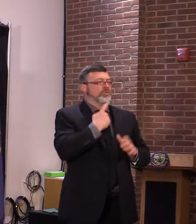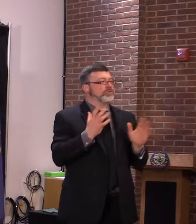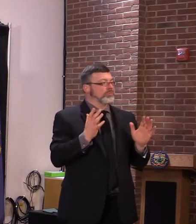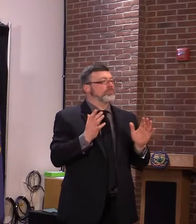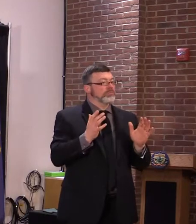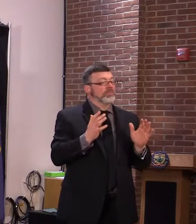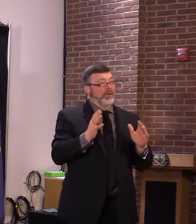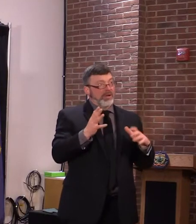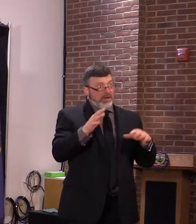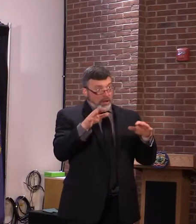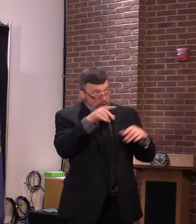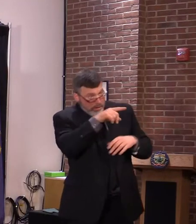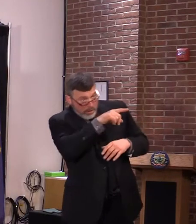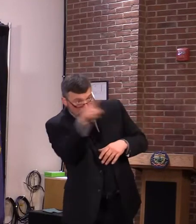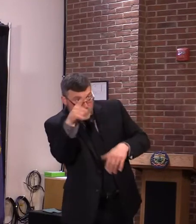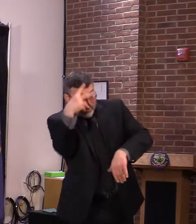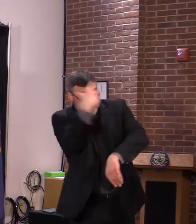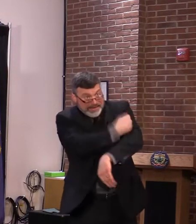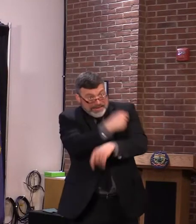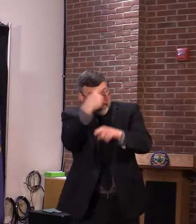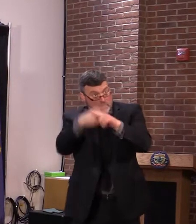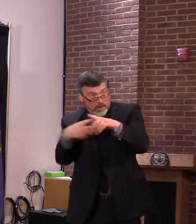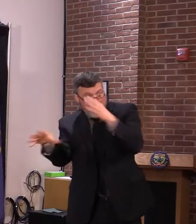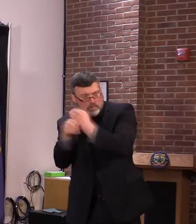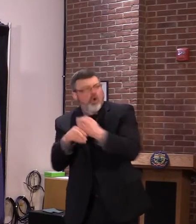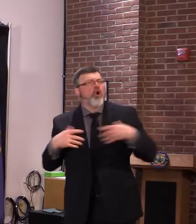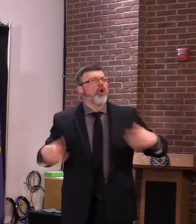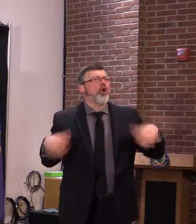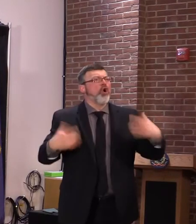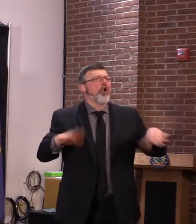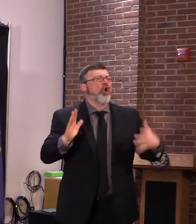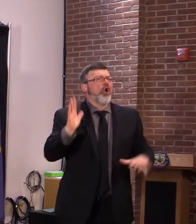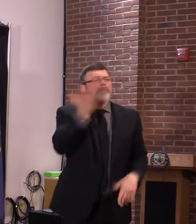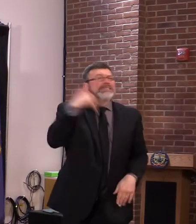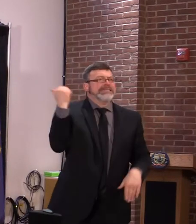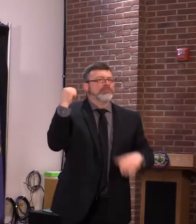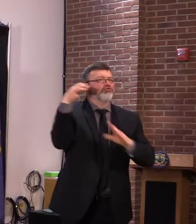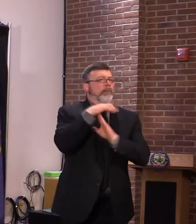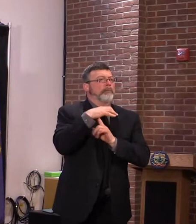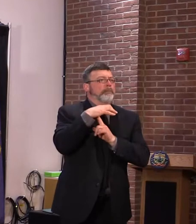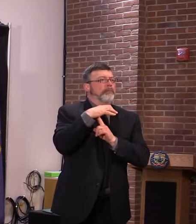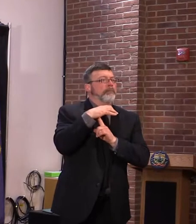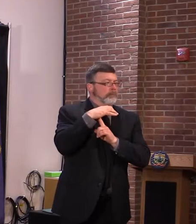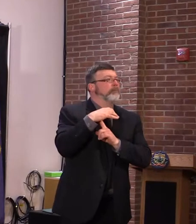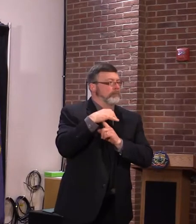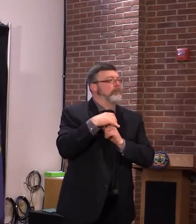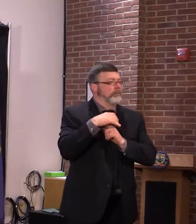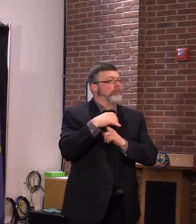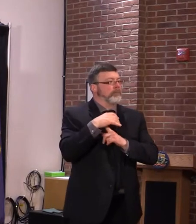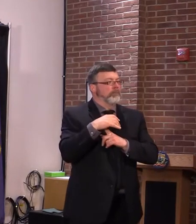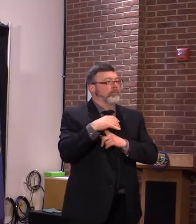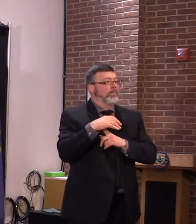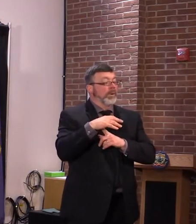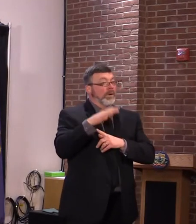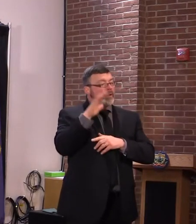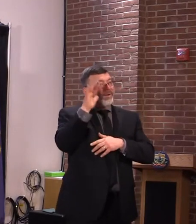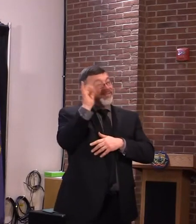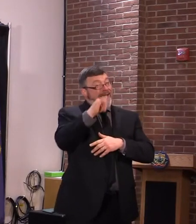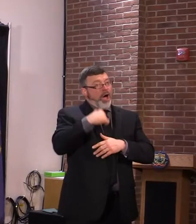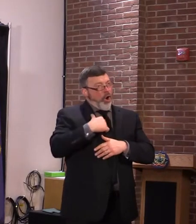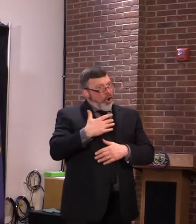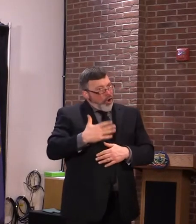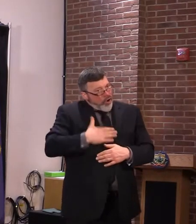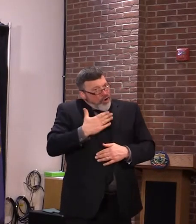Now, while I am certainly delighted that our state ranks first in the percentage of Vermonters who have been boosted, and I